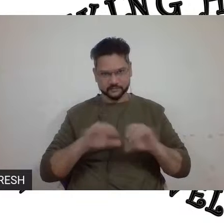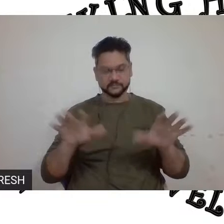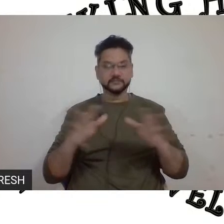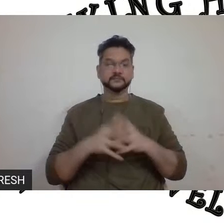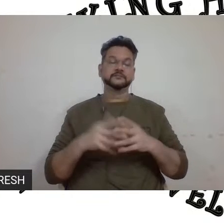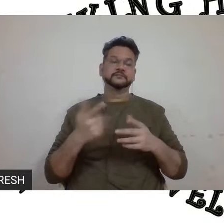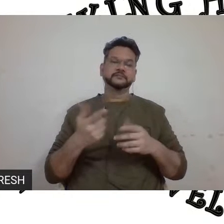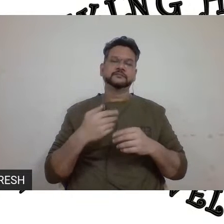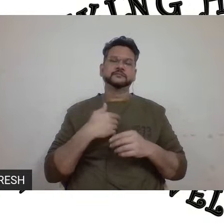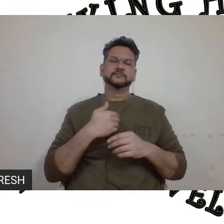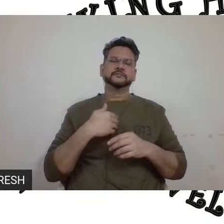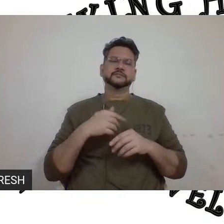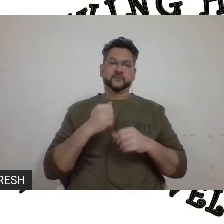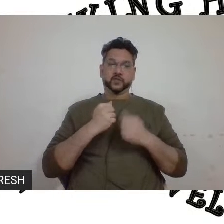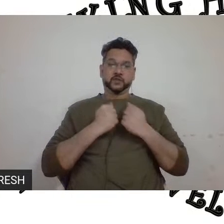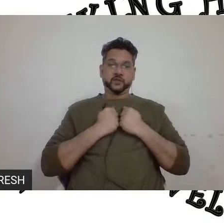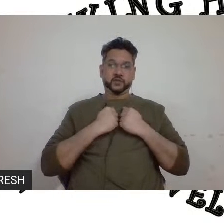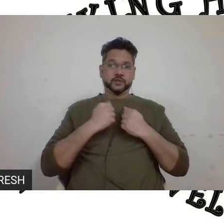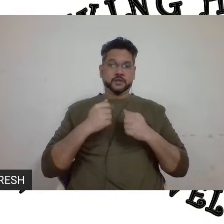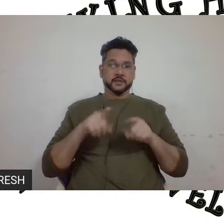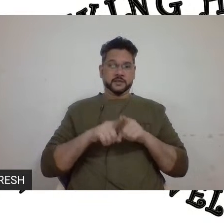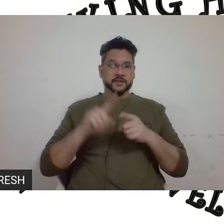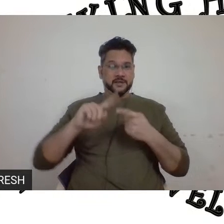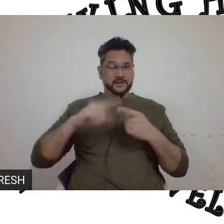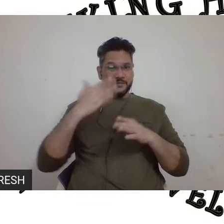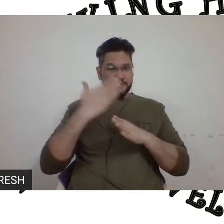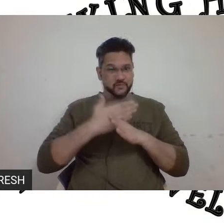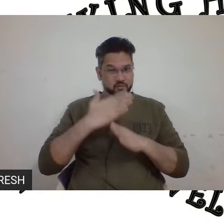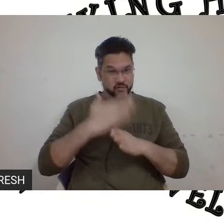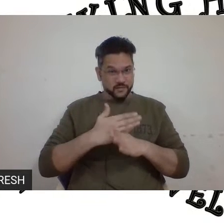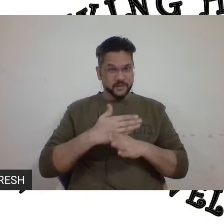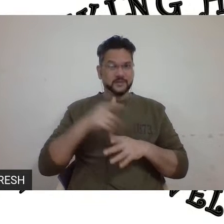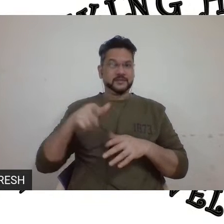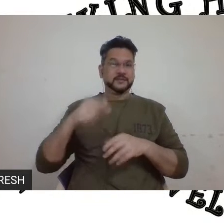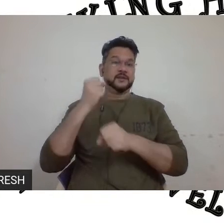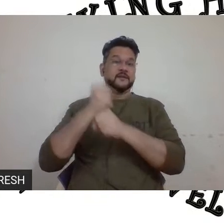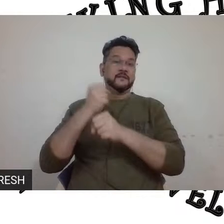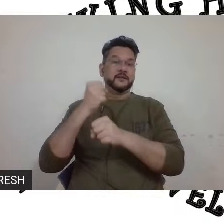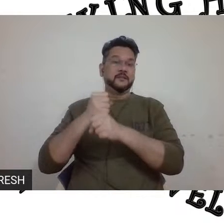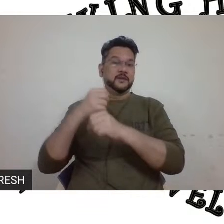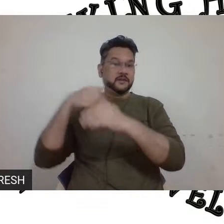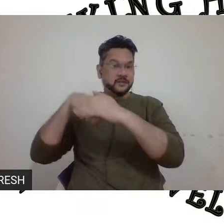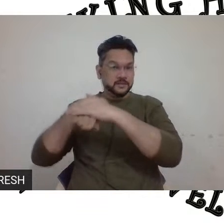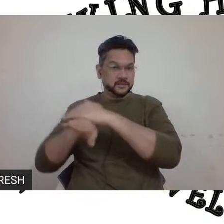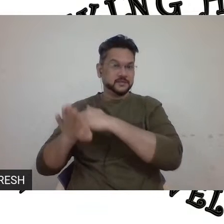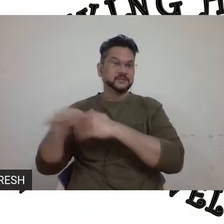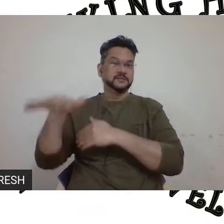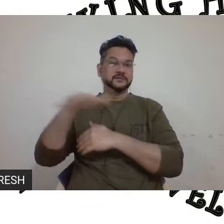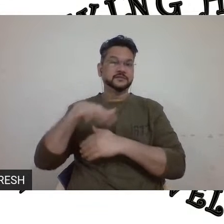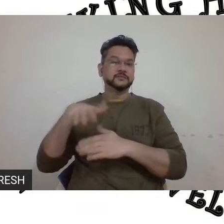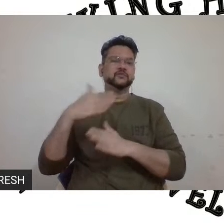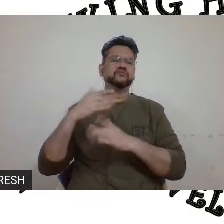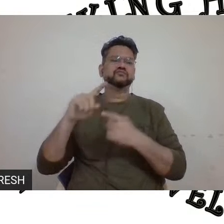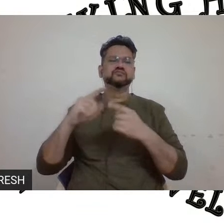of the avenues on employment for in the government sector. So, I